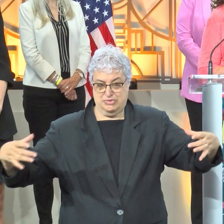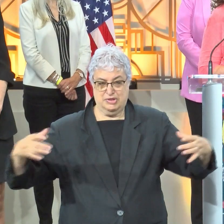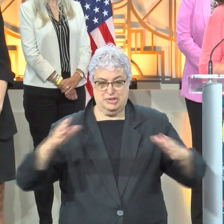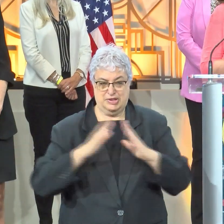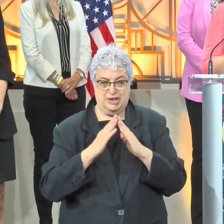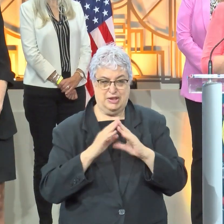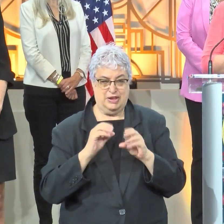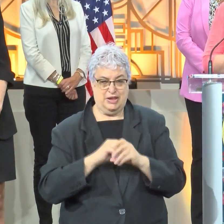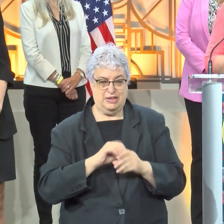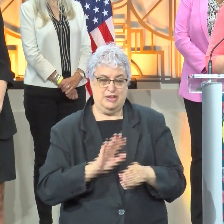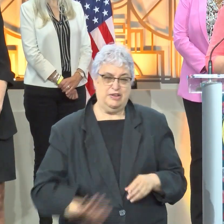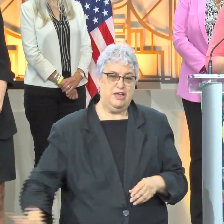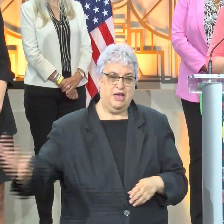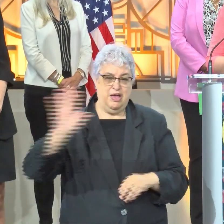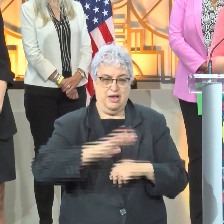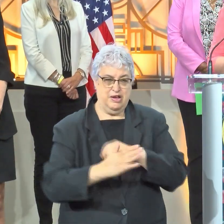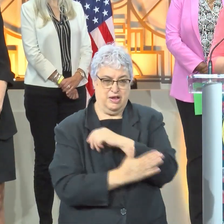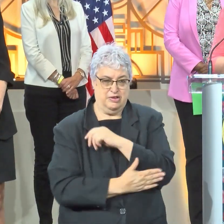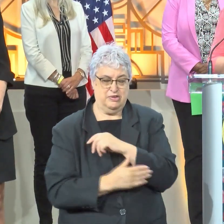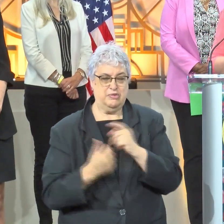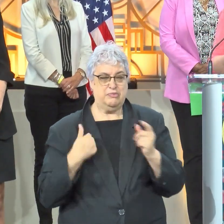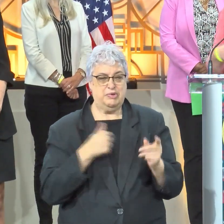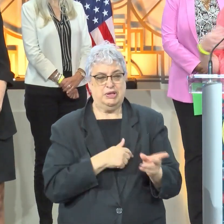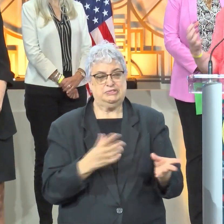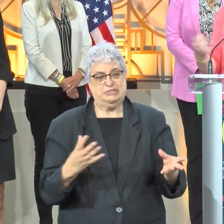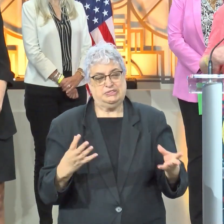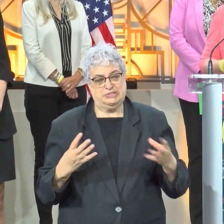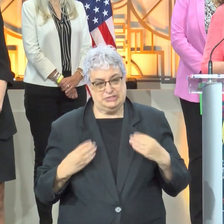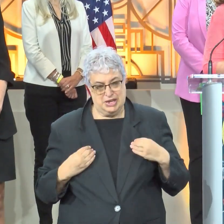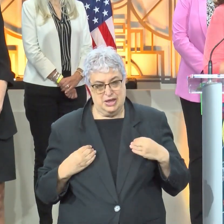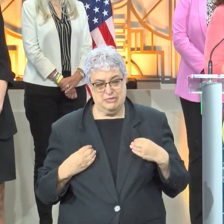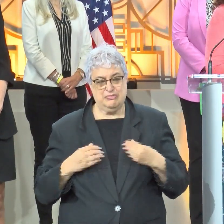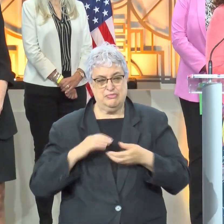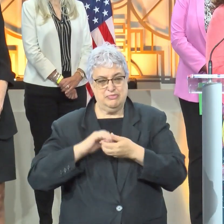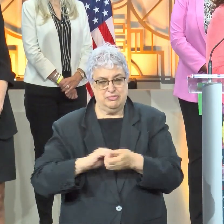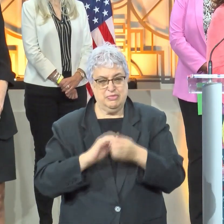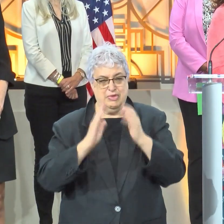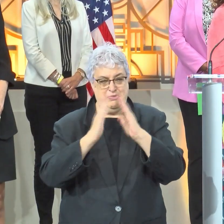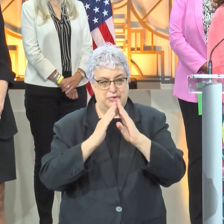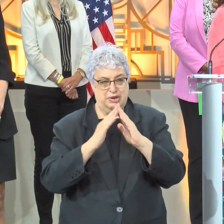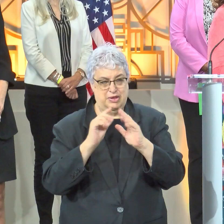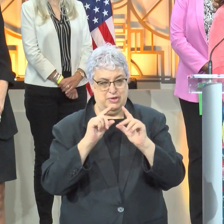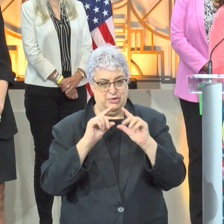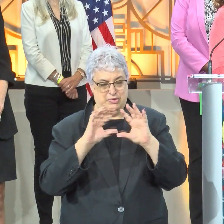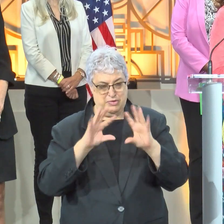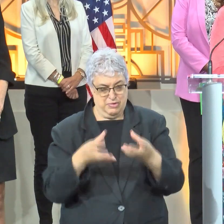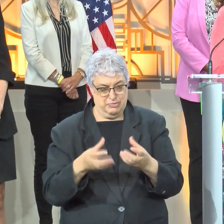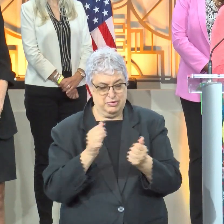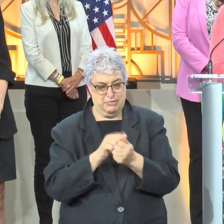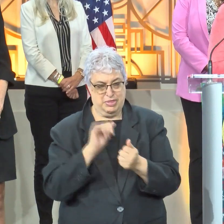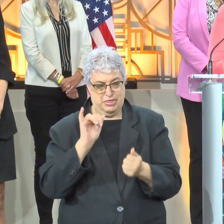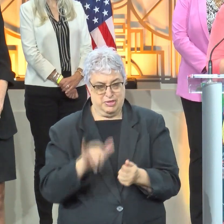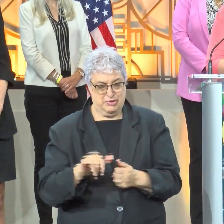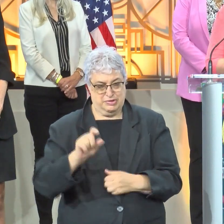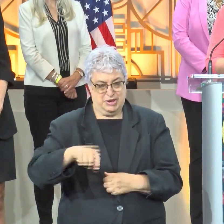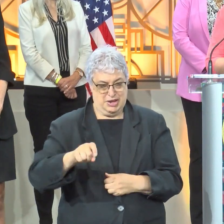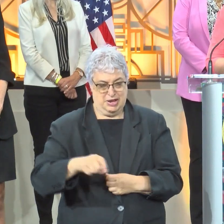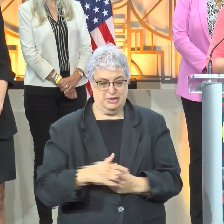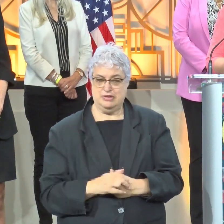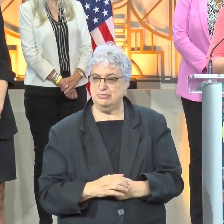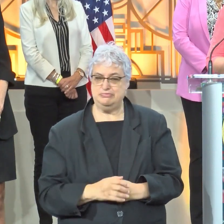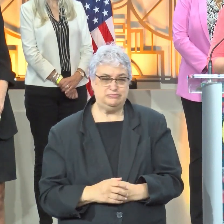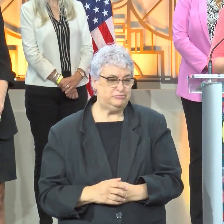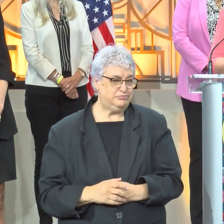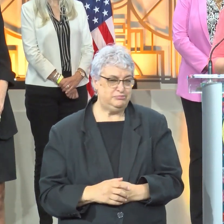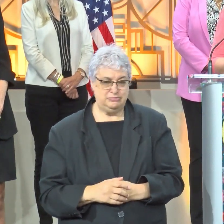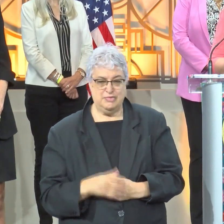country. So we accept those challenges and we partner with community groups to take care of some of those needs. But one thing that we